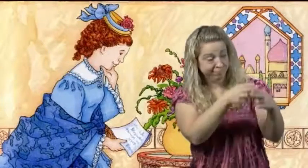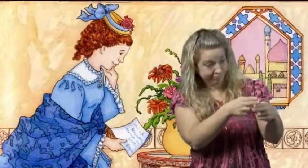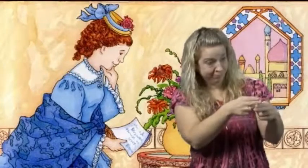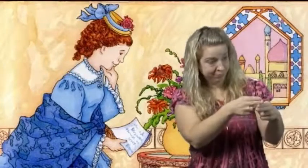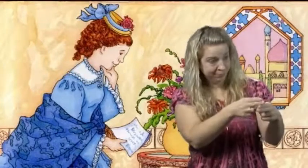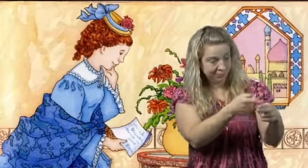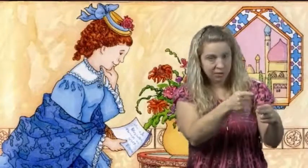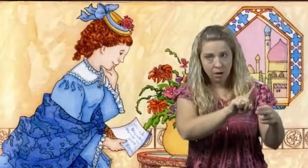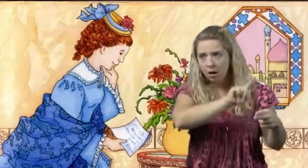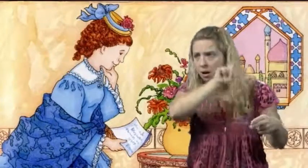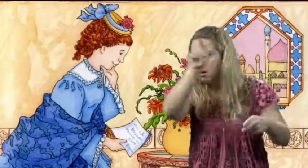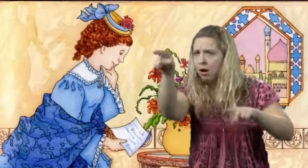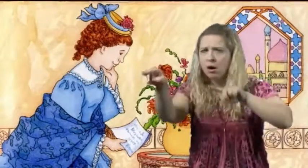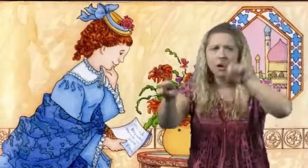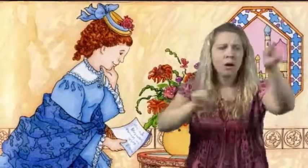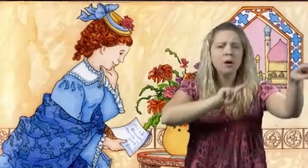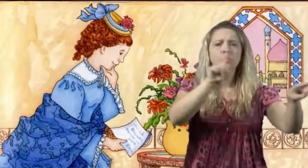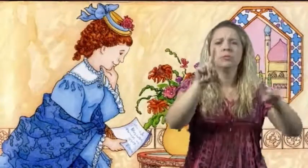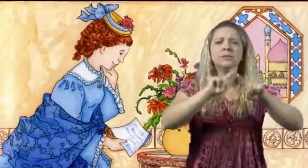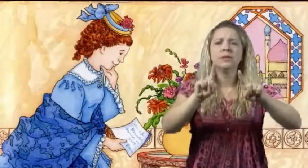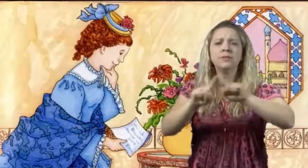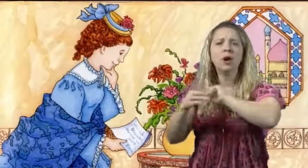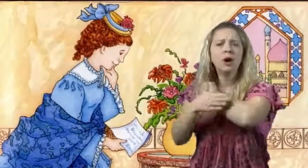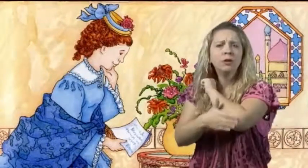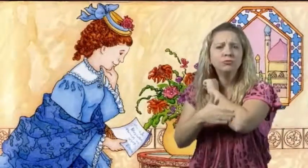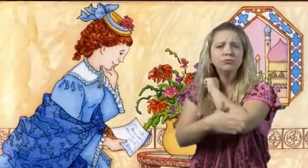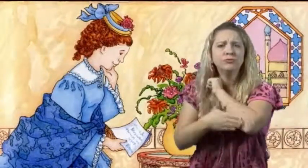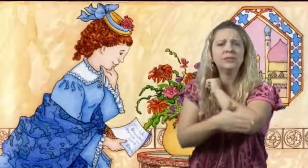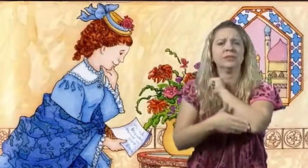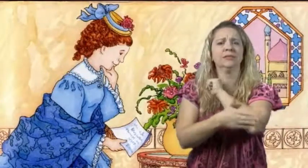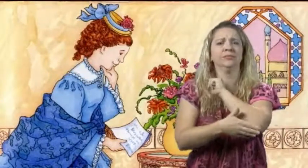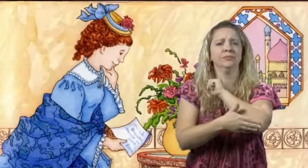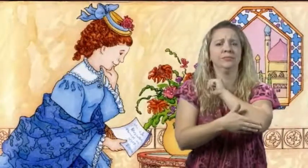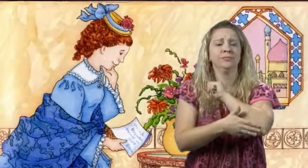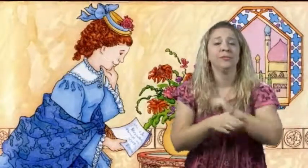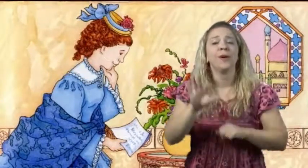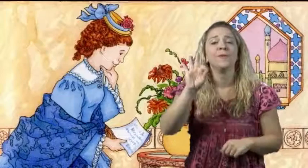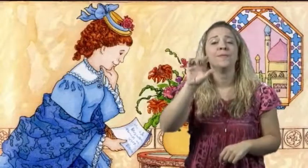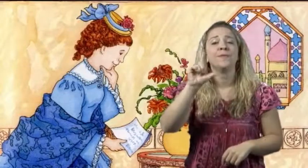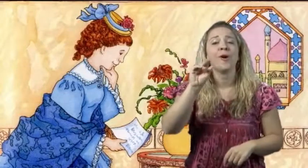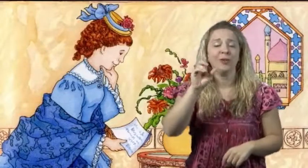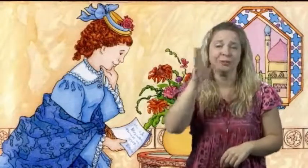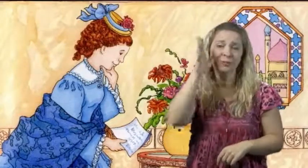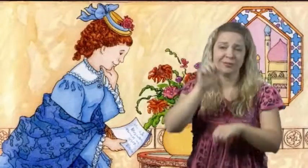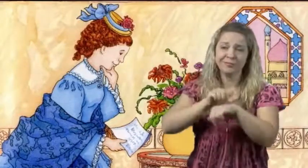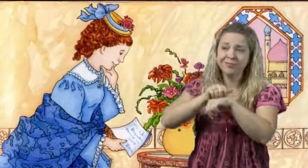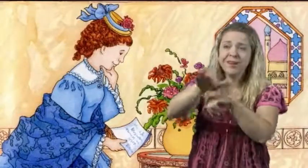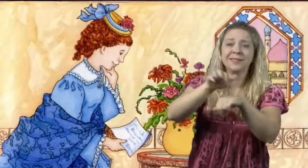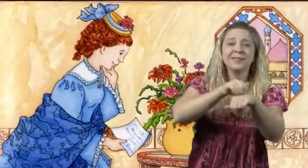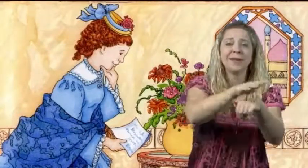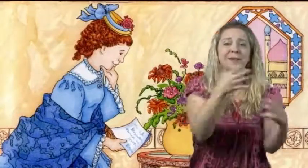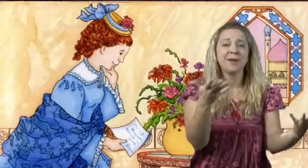If a nightingale was sent to some far-off place, Florence sent flowers there to greet the nurse when she arrived.